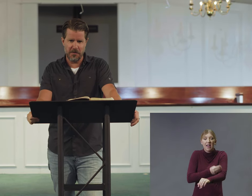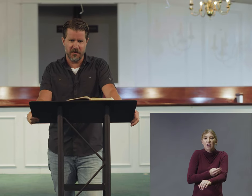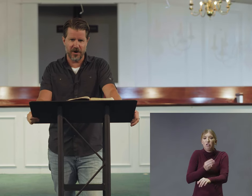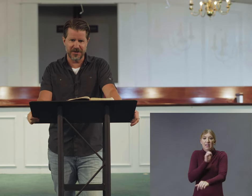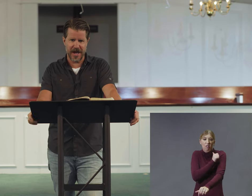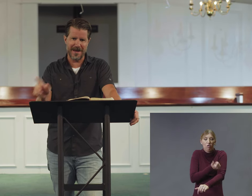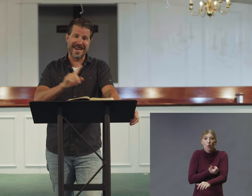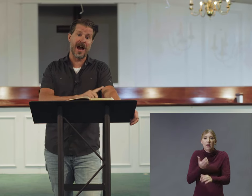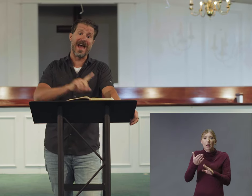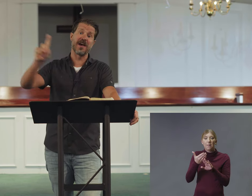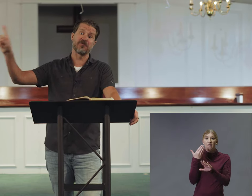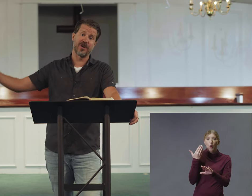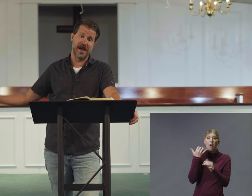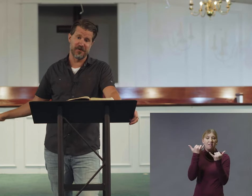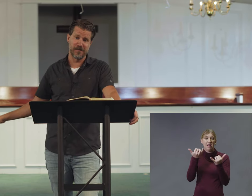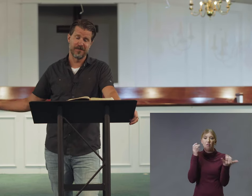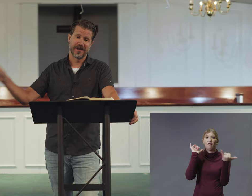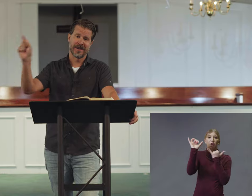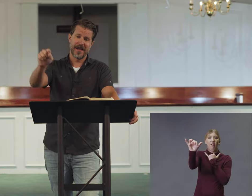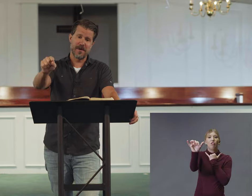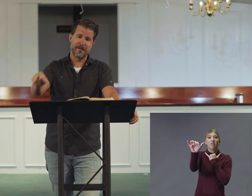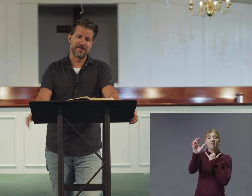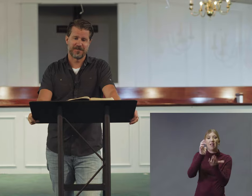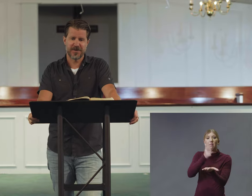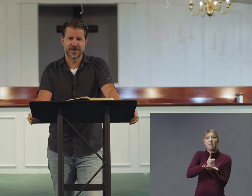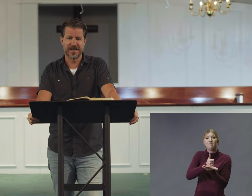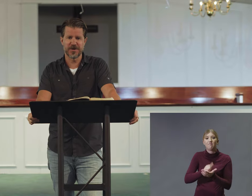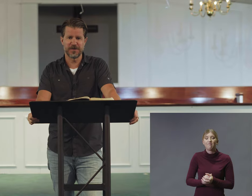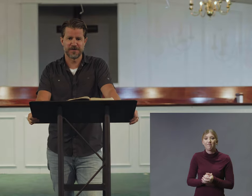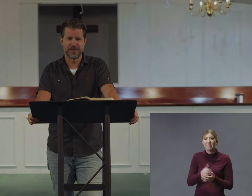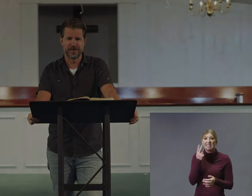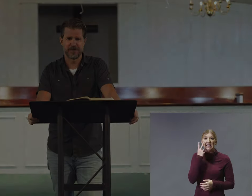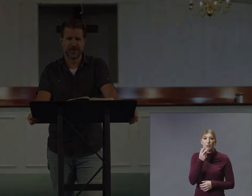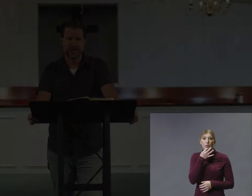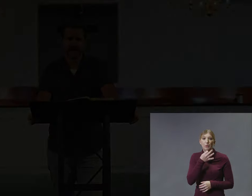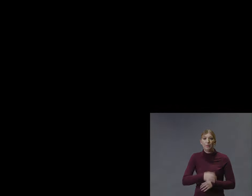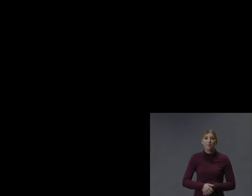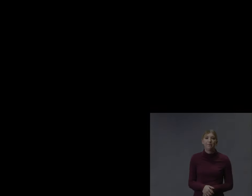authority before all time and now and forever. Amen. See you soon.